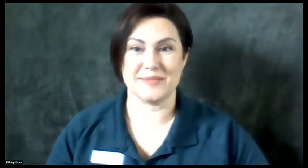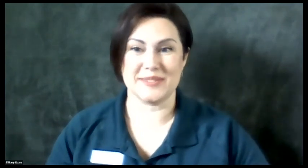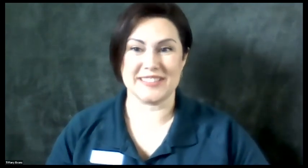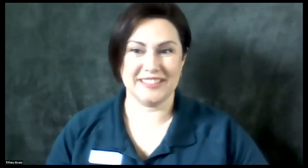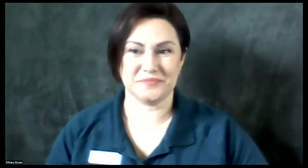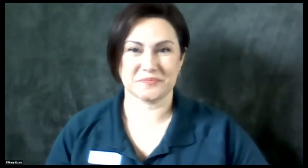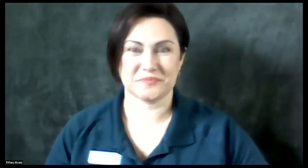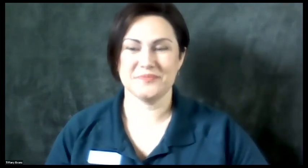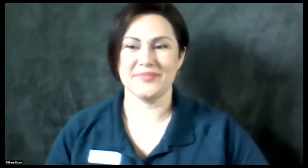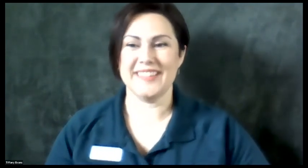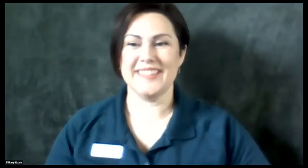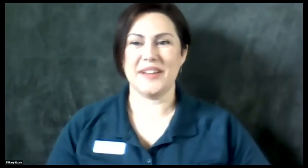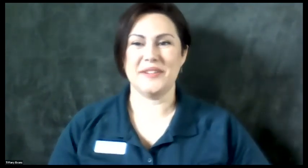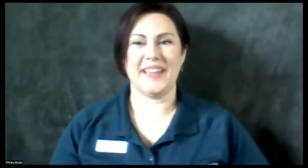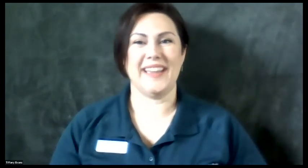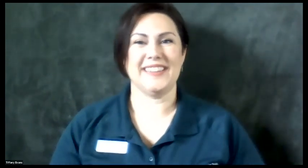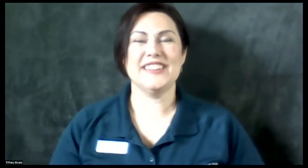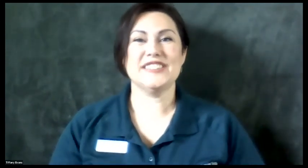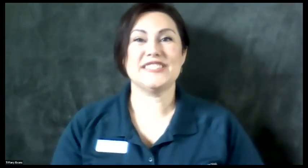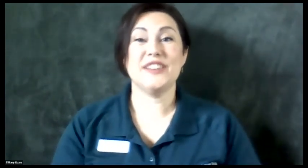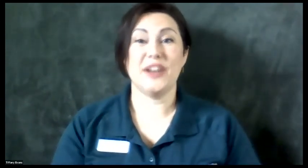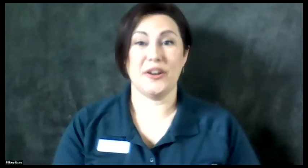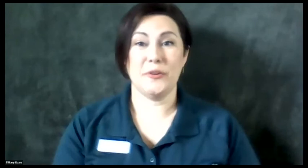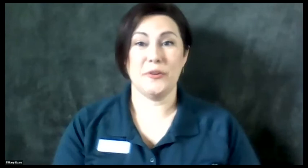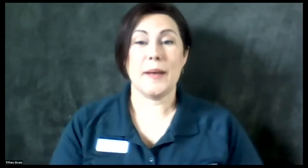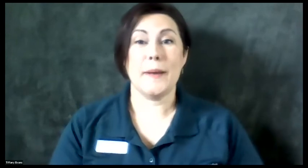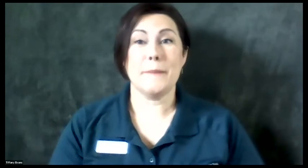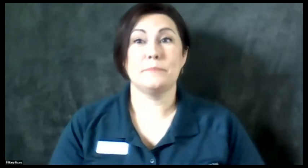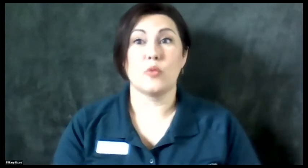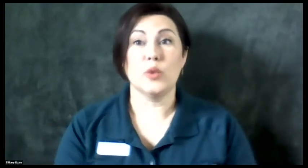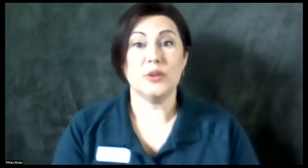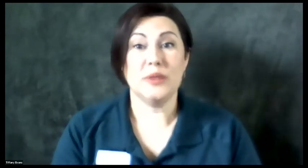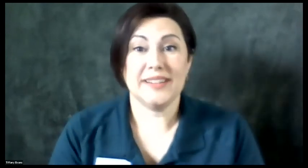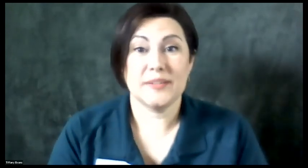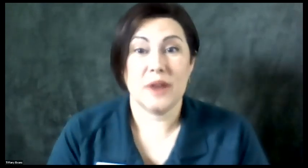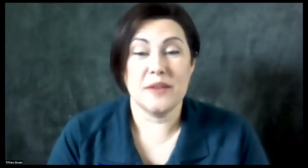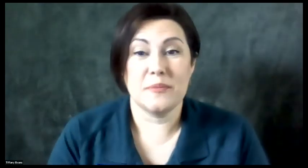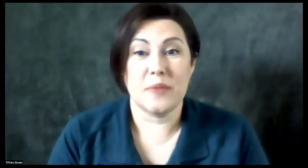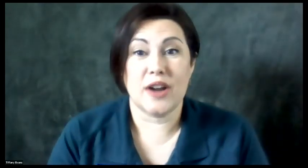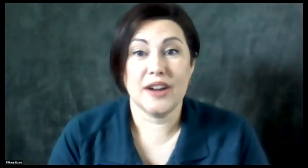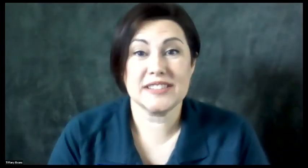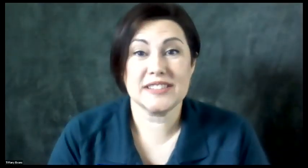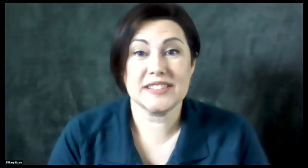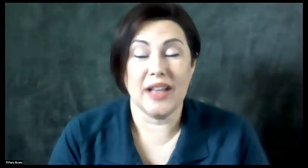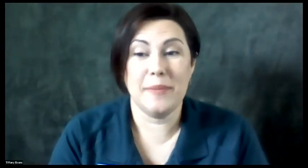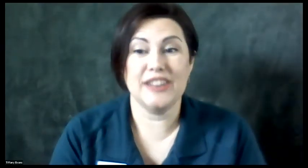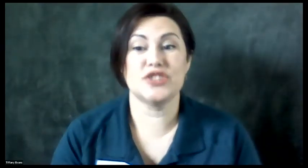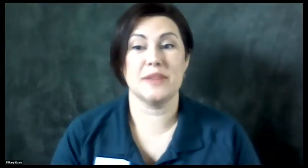sign. Okay, so real quick, Connor is going to pull up an enjoyment